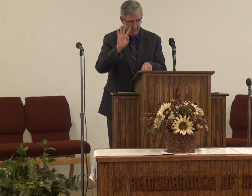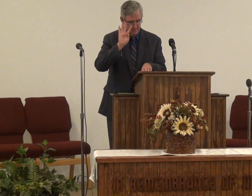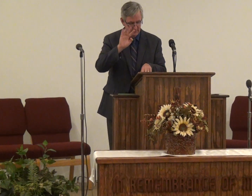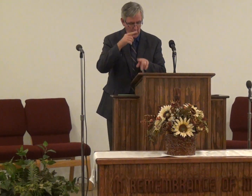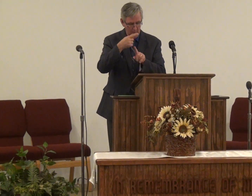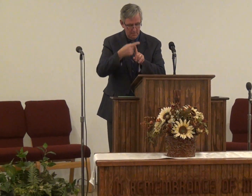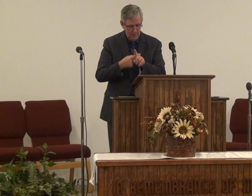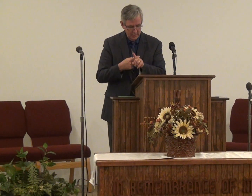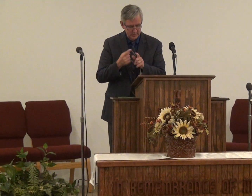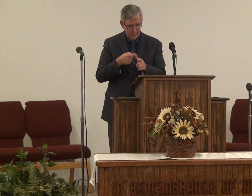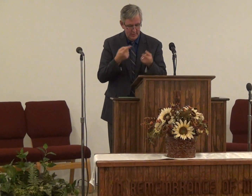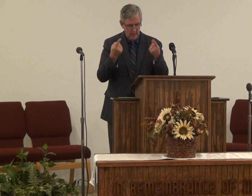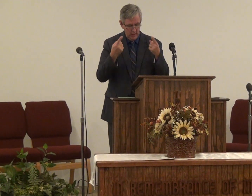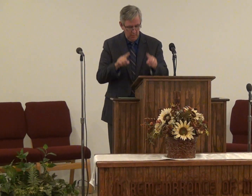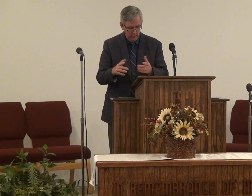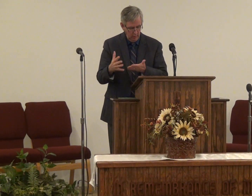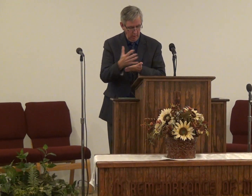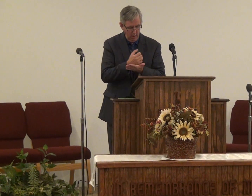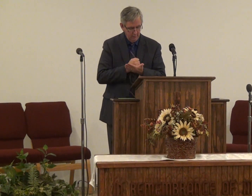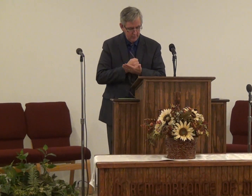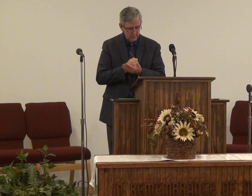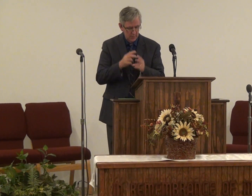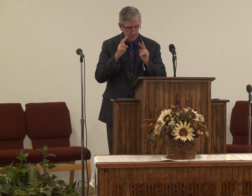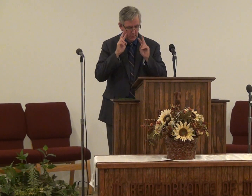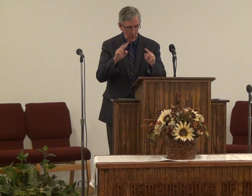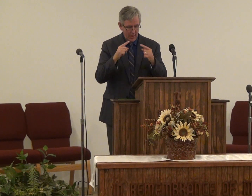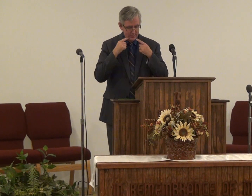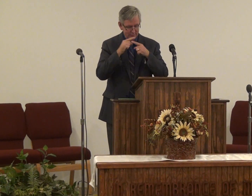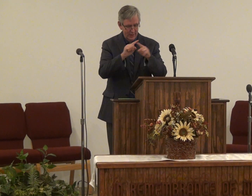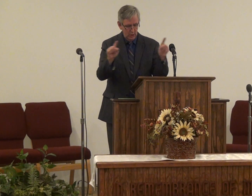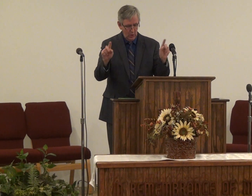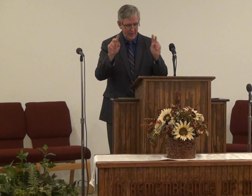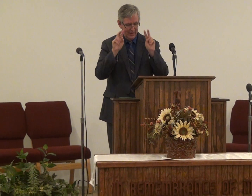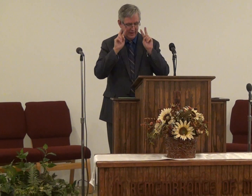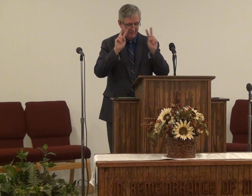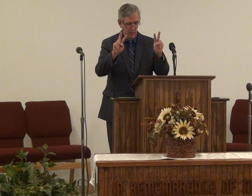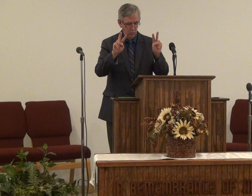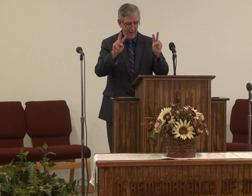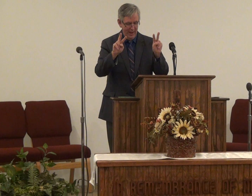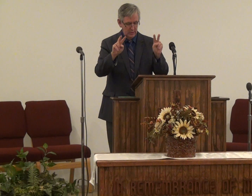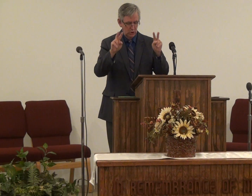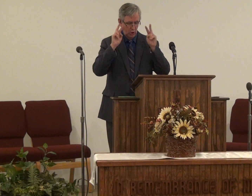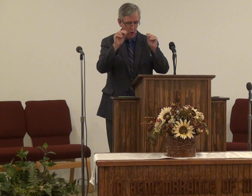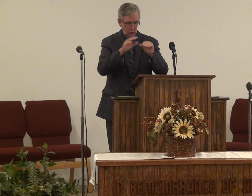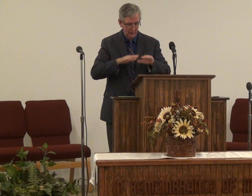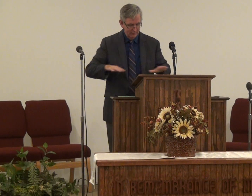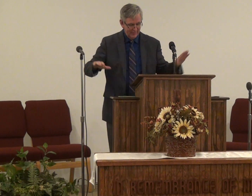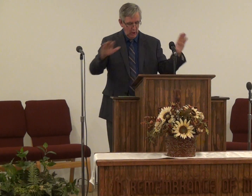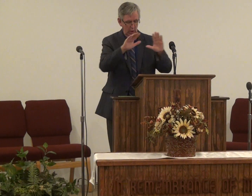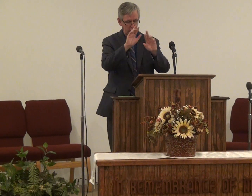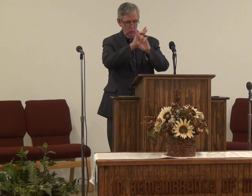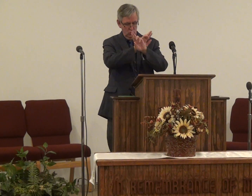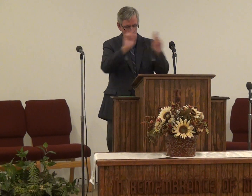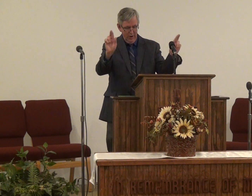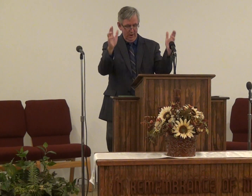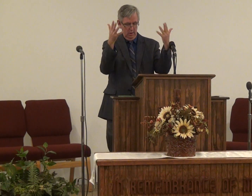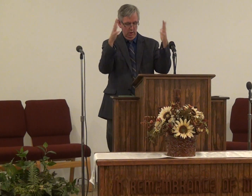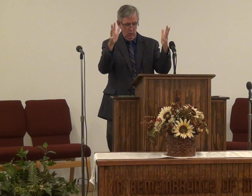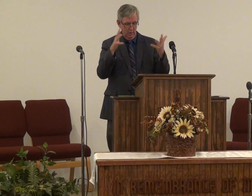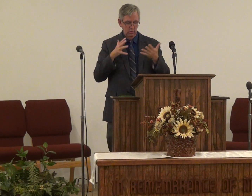39. Say not ye, there are yet 4 months, and then cometh the harvest. Behold, I say unto you, lift up your eyes and look unto the fields, for